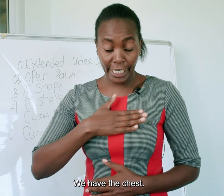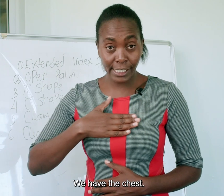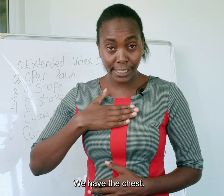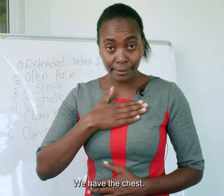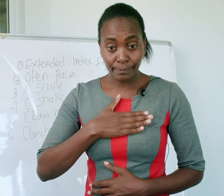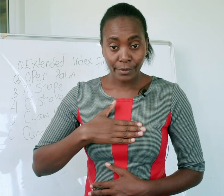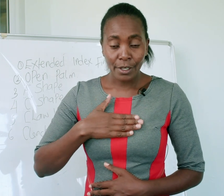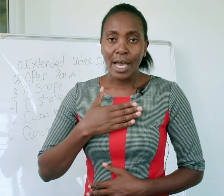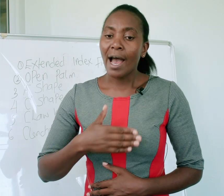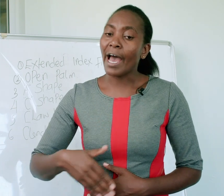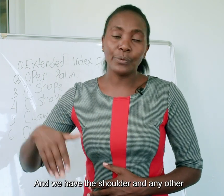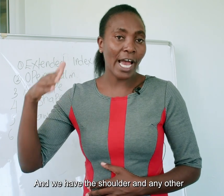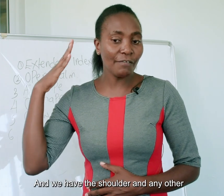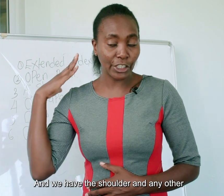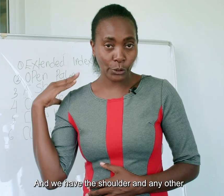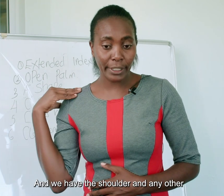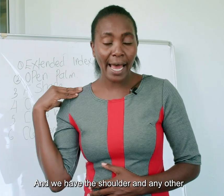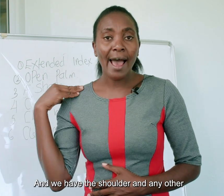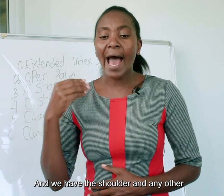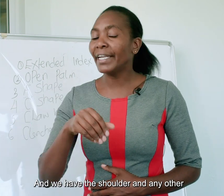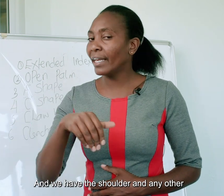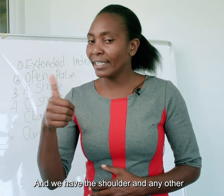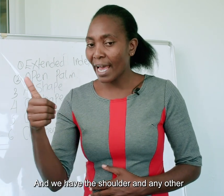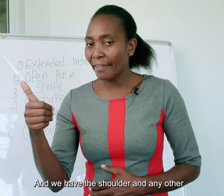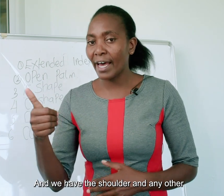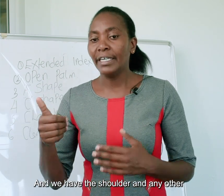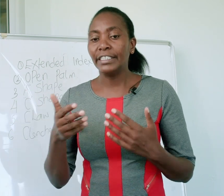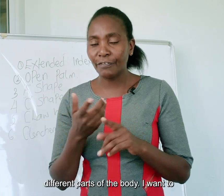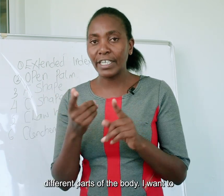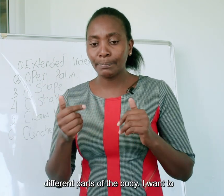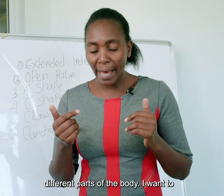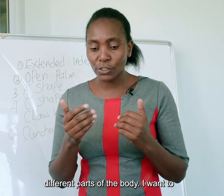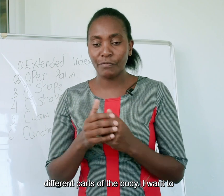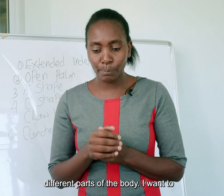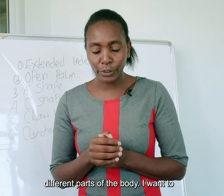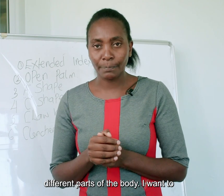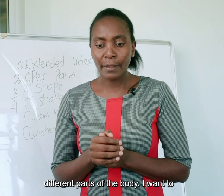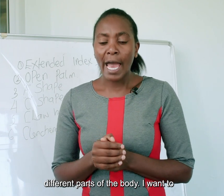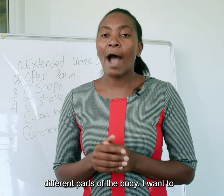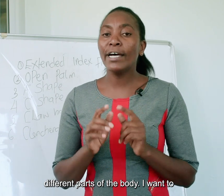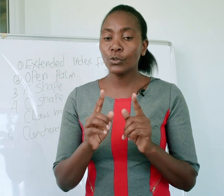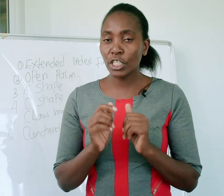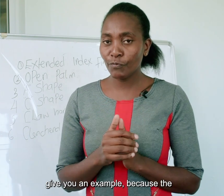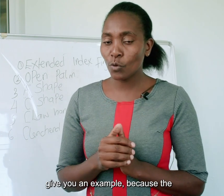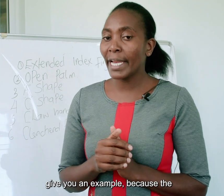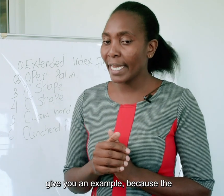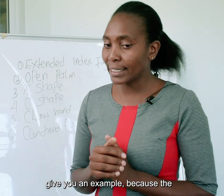chest, and we have the shoulder, and any other different parts of the body. I want to give you an